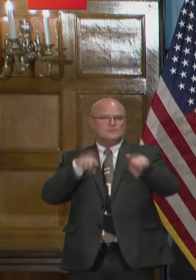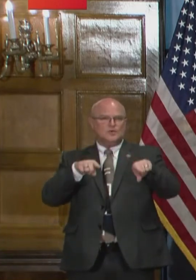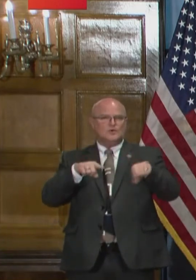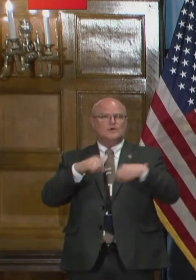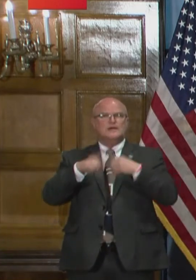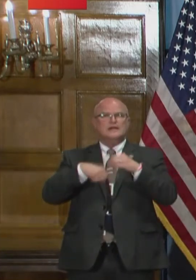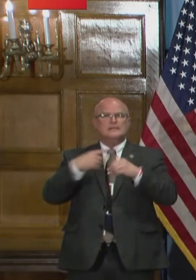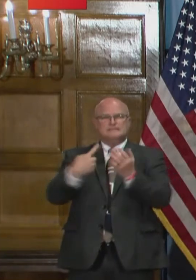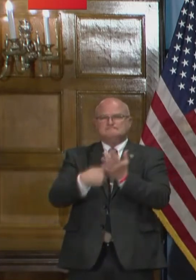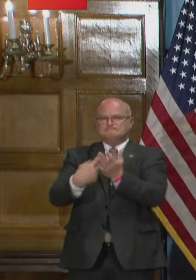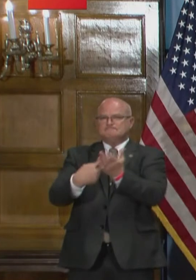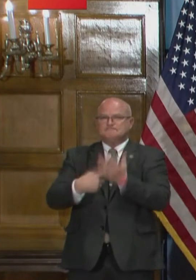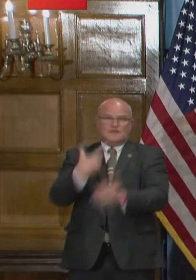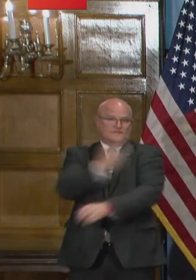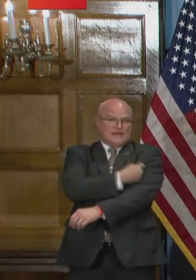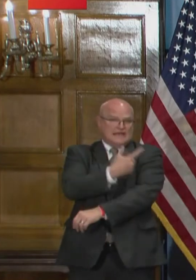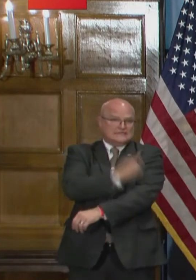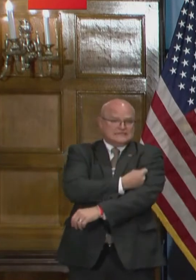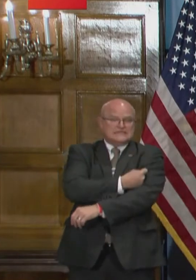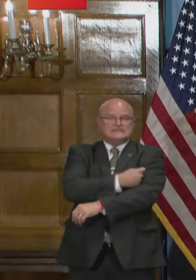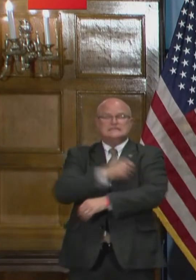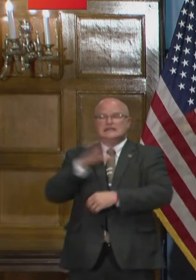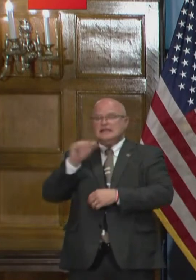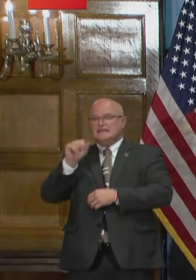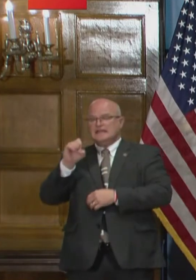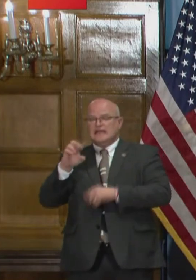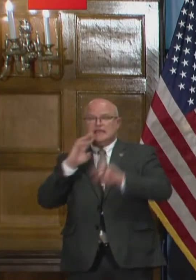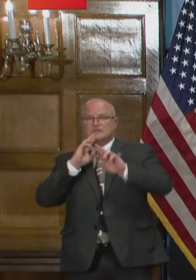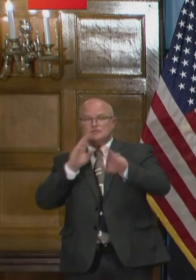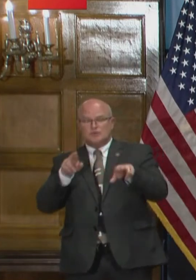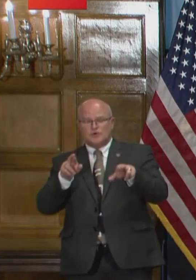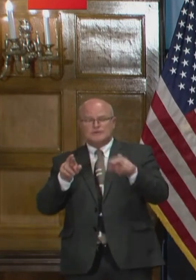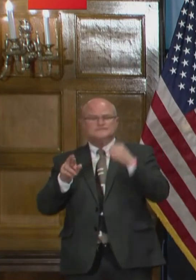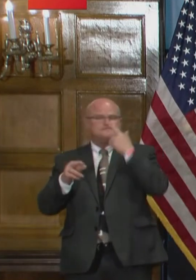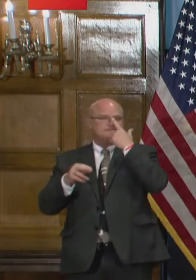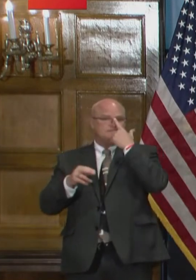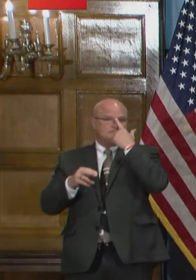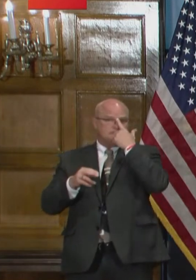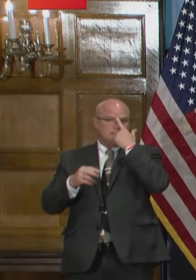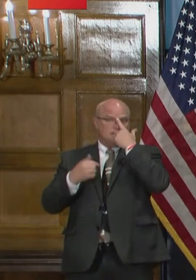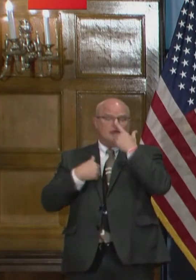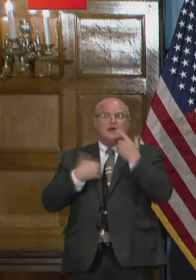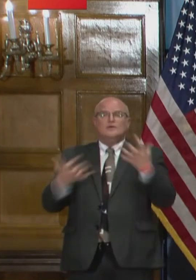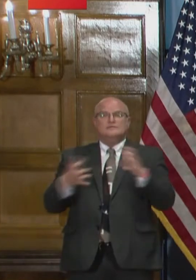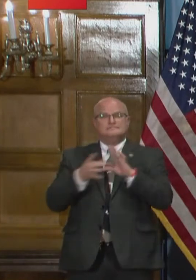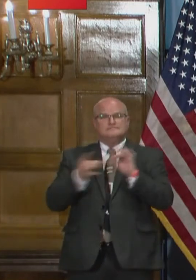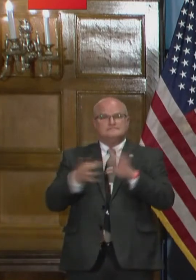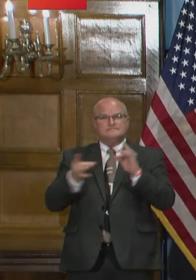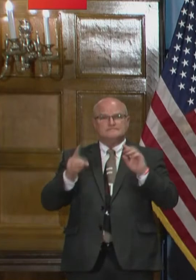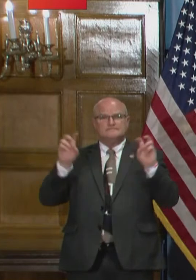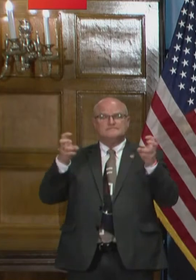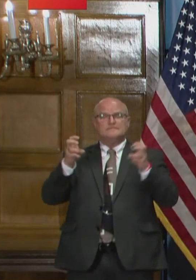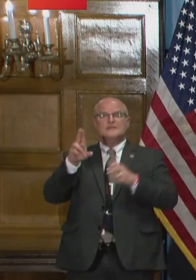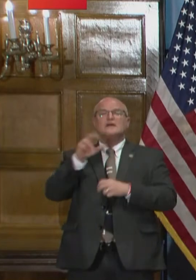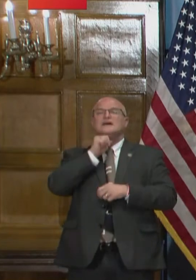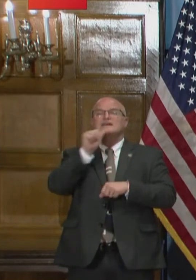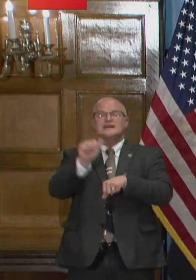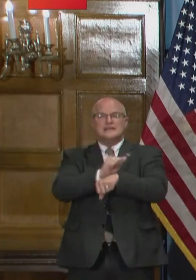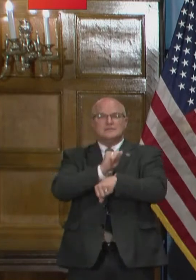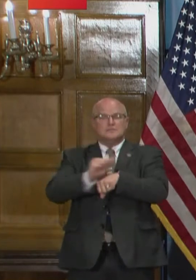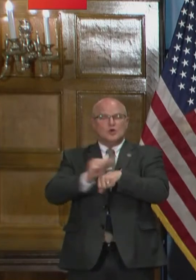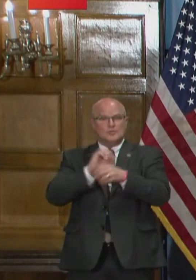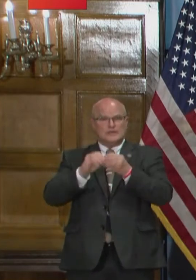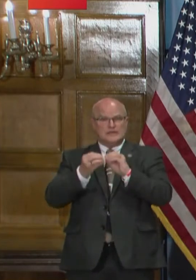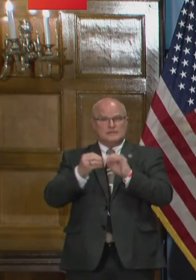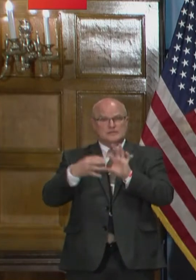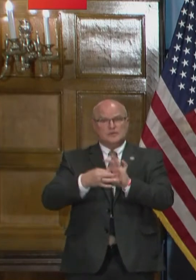on discussion on vaccines and our case report for today, I did want to make a comment on the unemployment numbers that were released